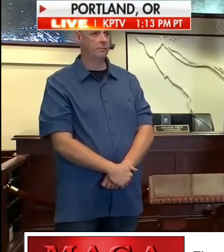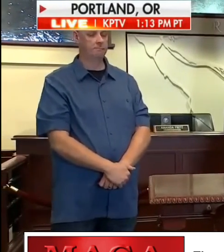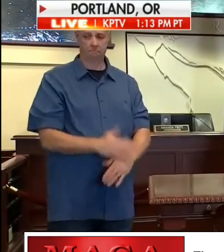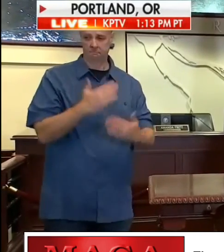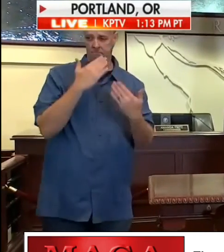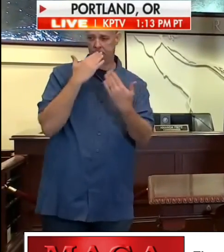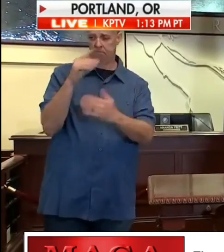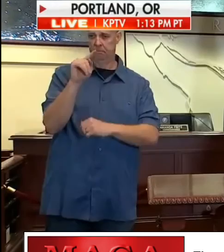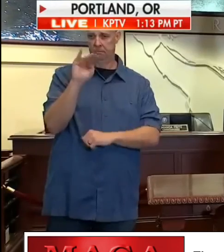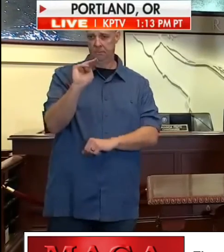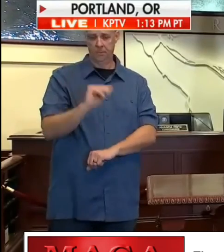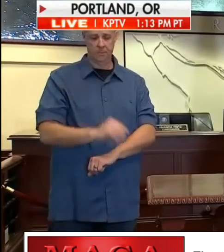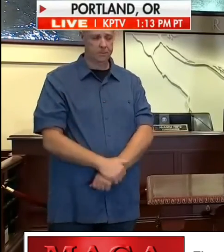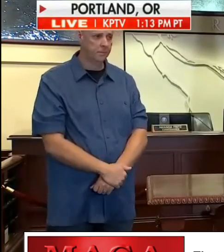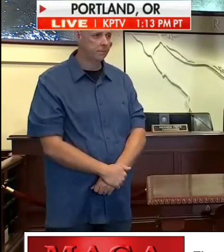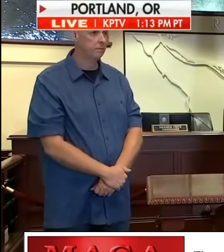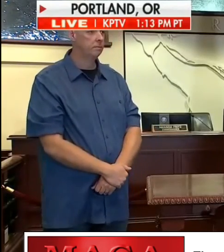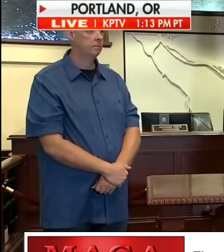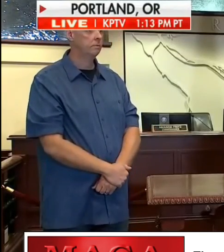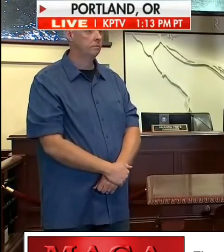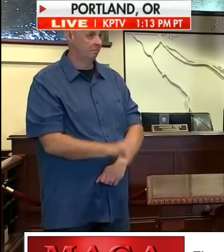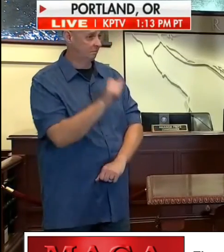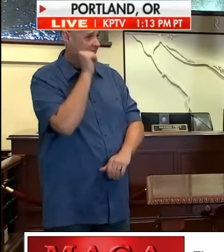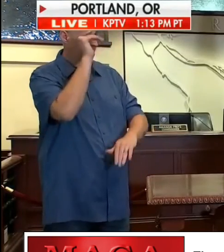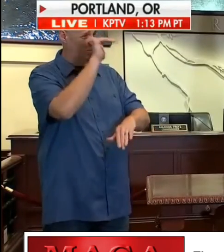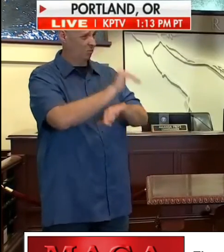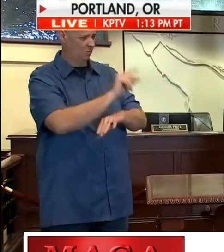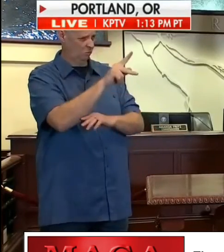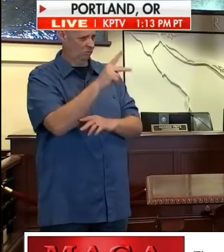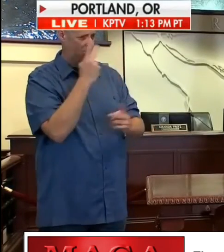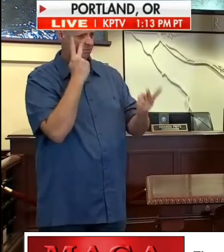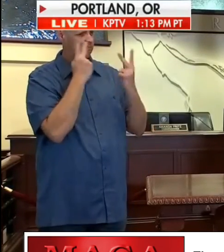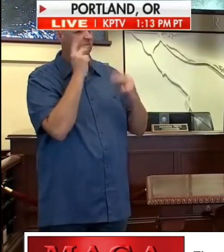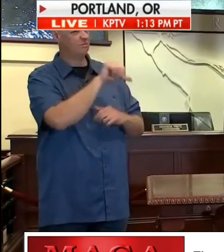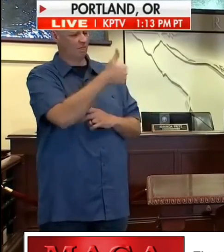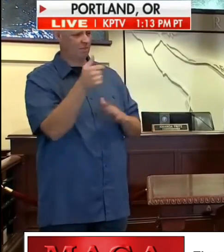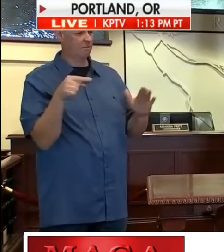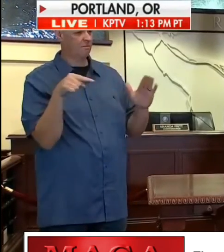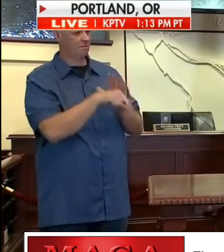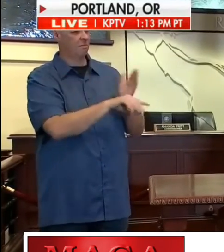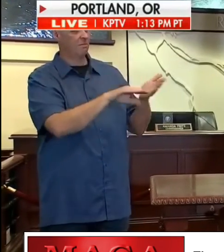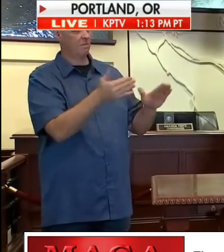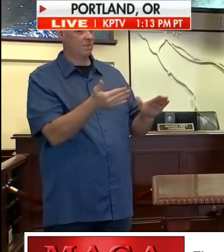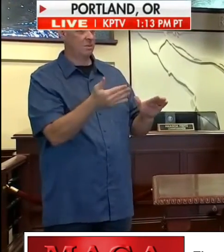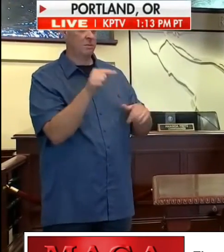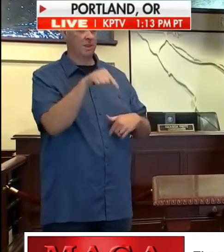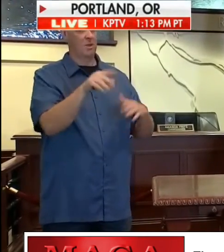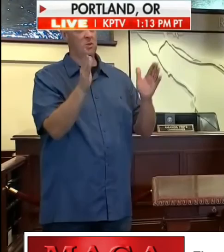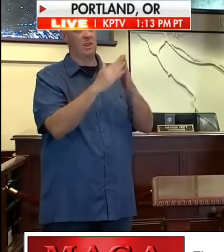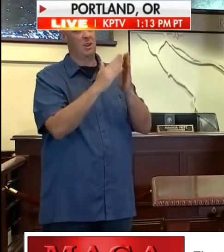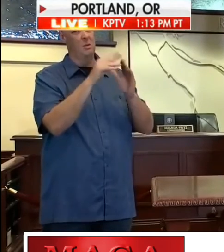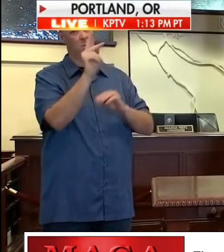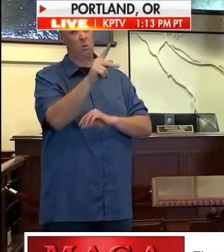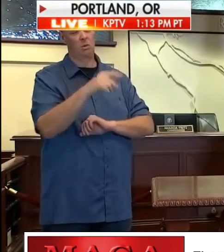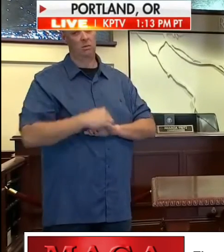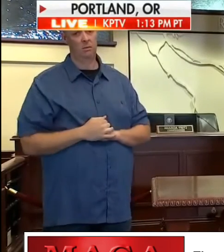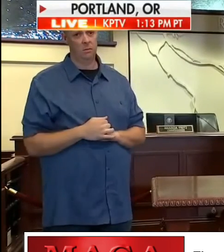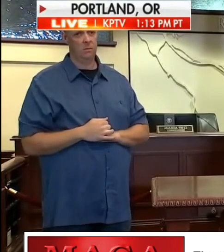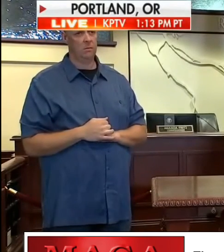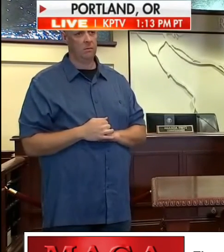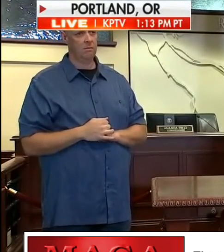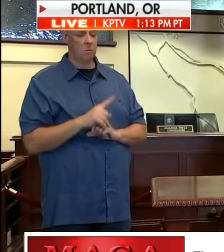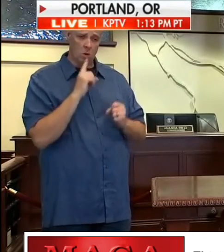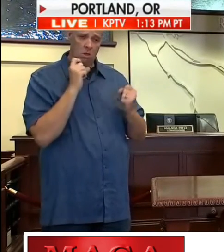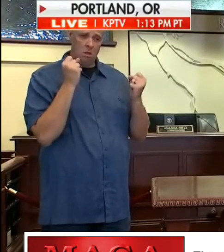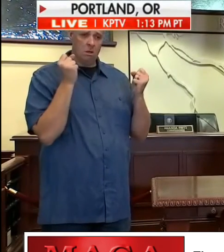Thank you, Tim. Last night, Portland witnessed another homicide, this time in downtown Portland. There are